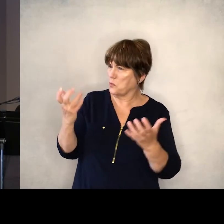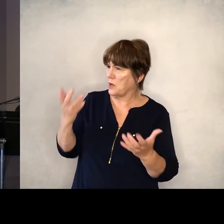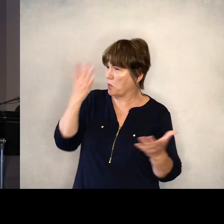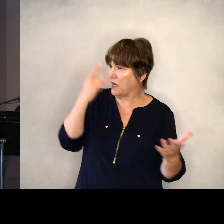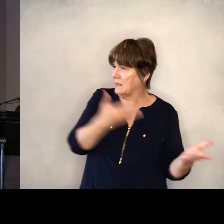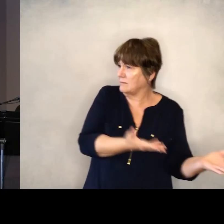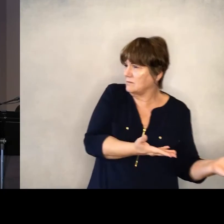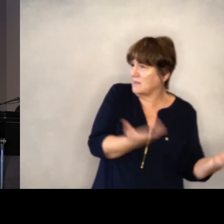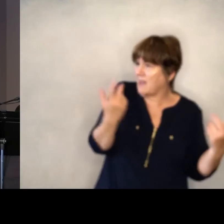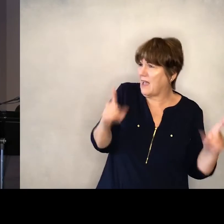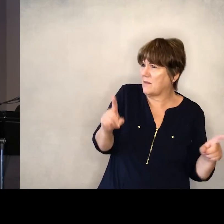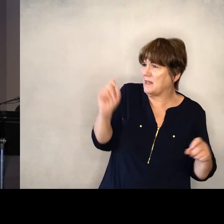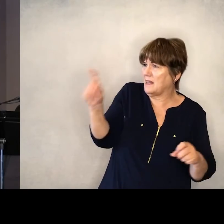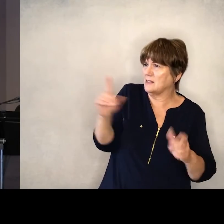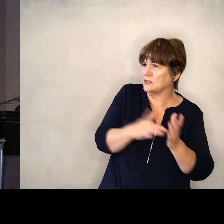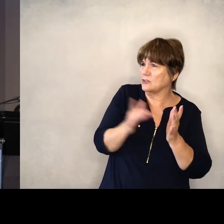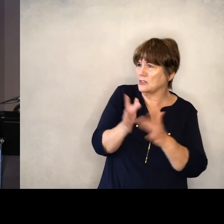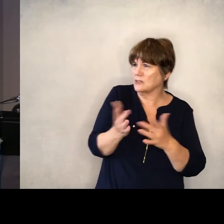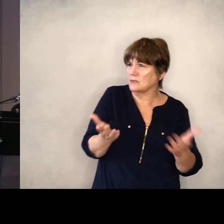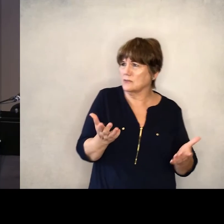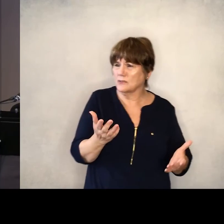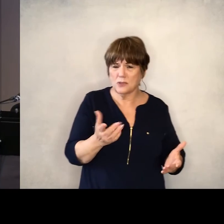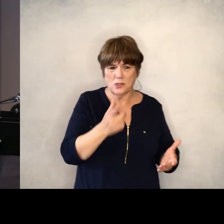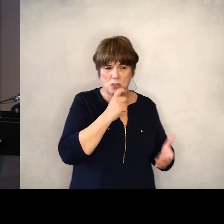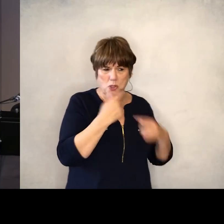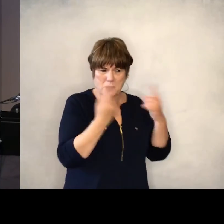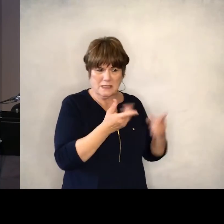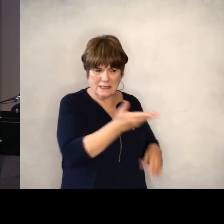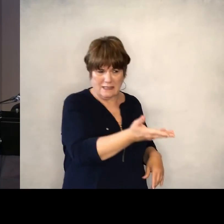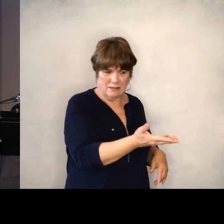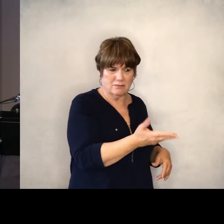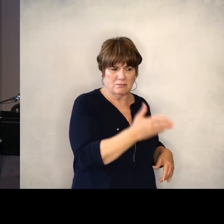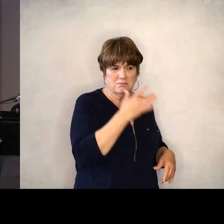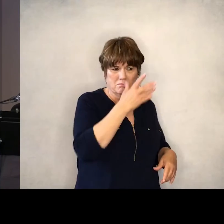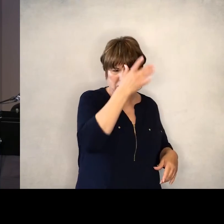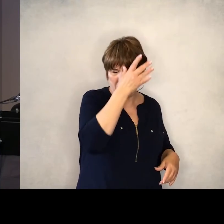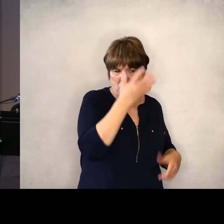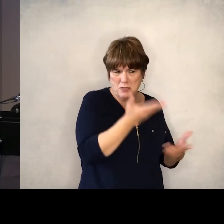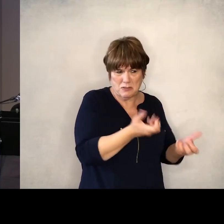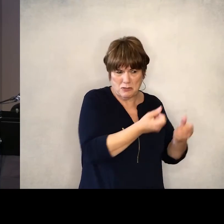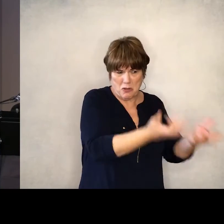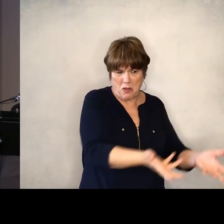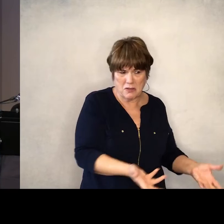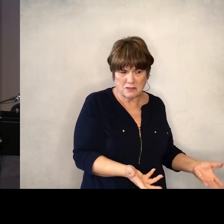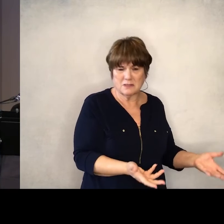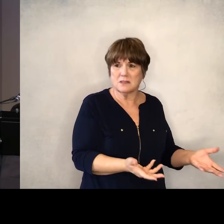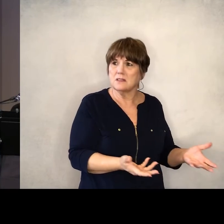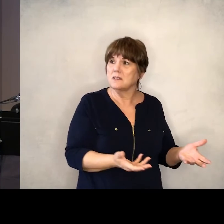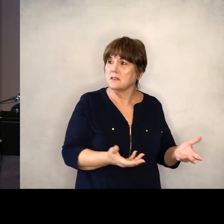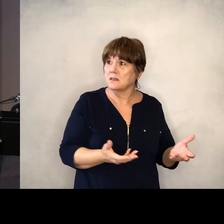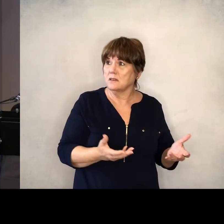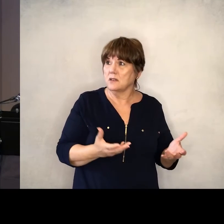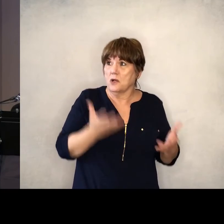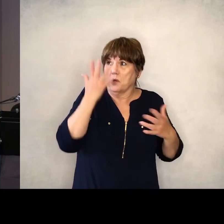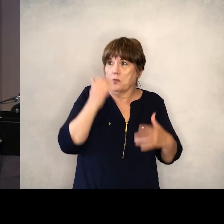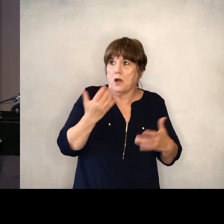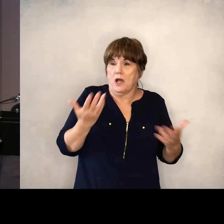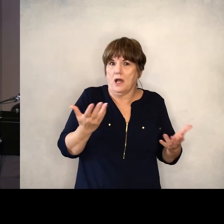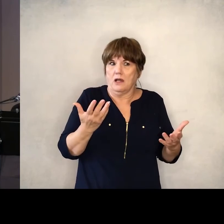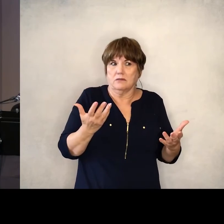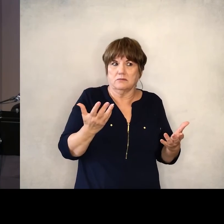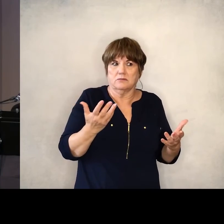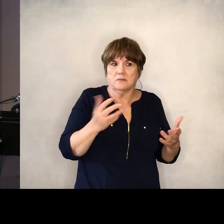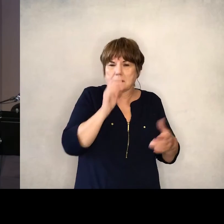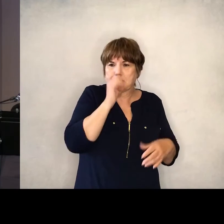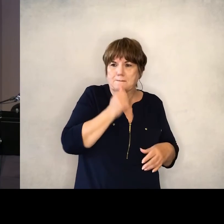happened. They want to know who sinned, this man or his parents, that this happened. They want to make sure that there's no randomness to suffering. They want to make